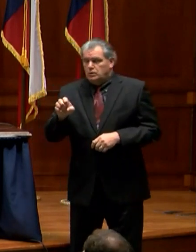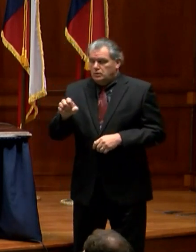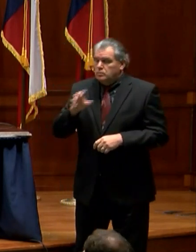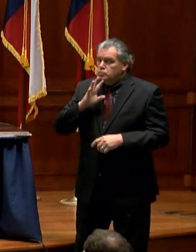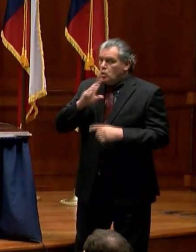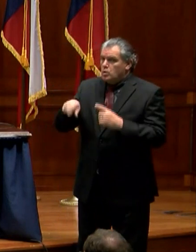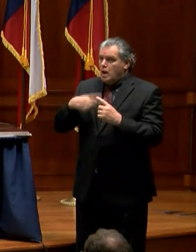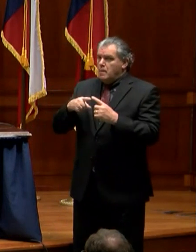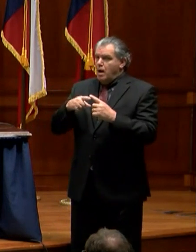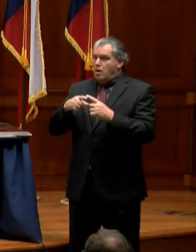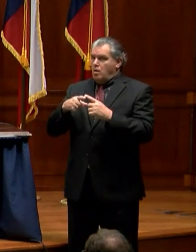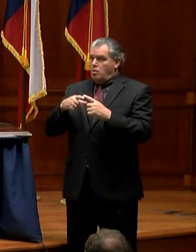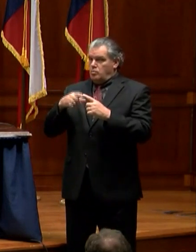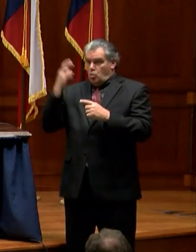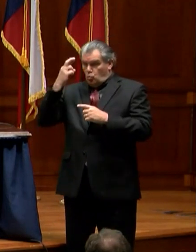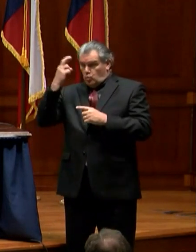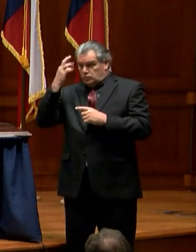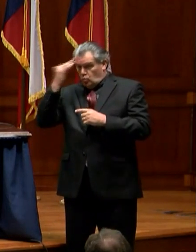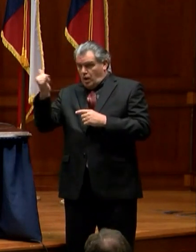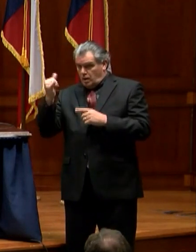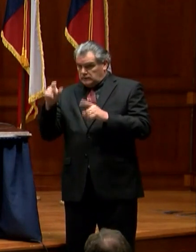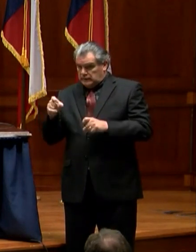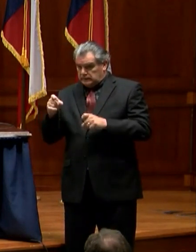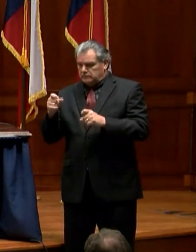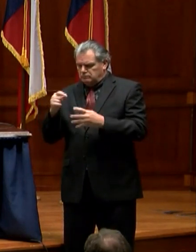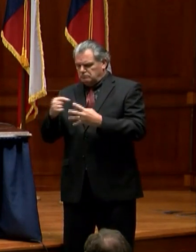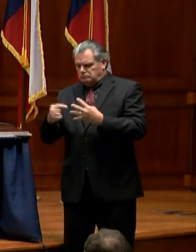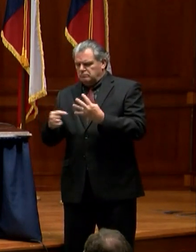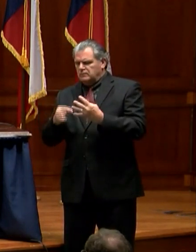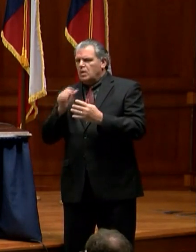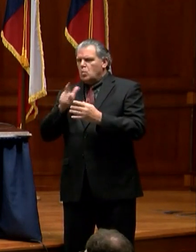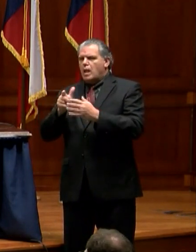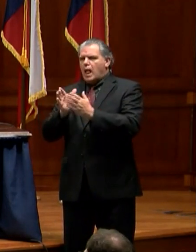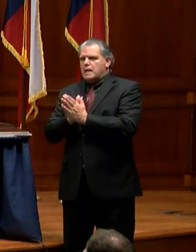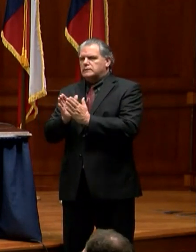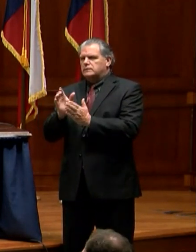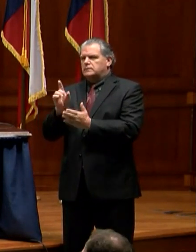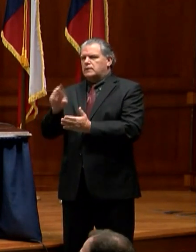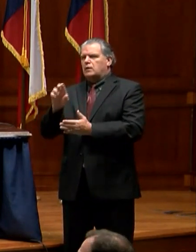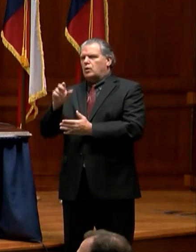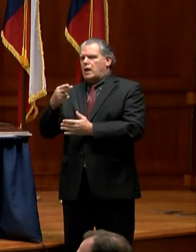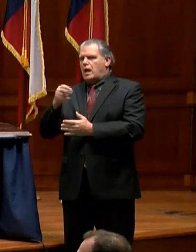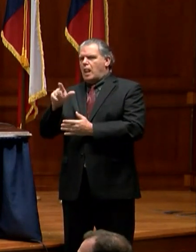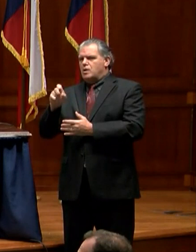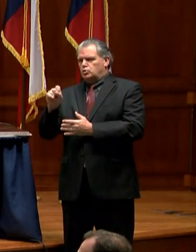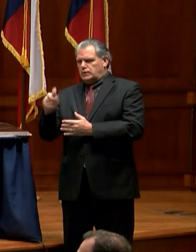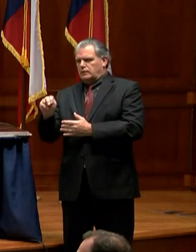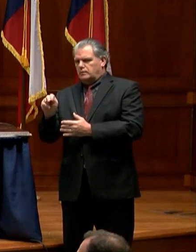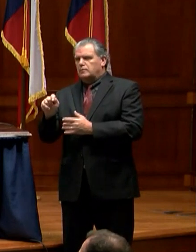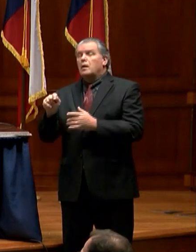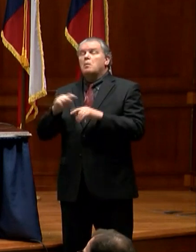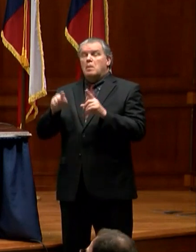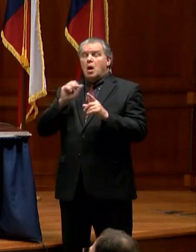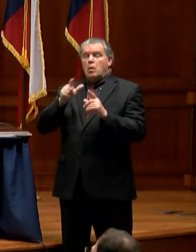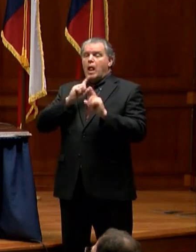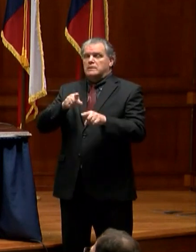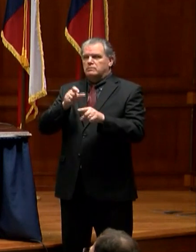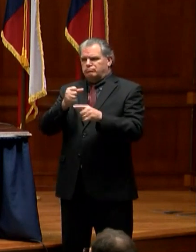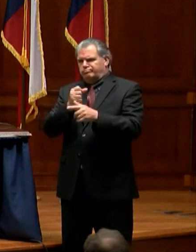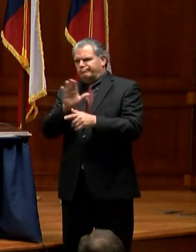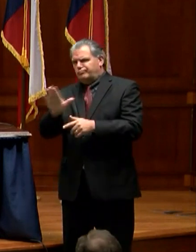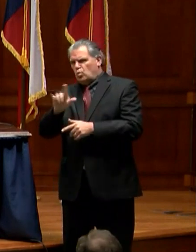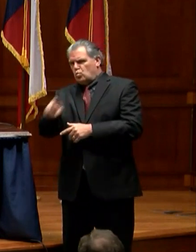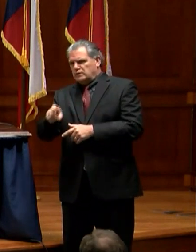Hellerstedt answer that. Let me answer your multifaceted question. I'm sorry, I got carried. That's all right. A couple of